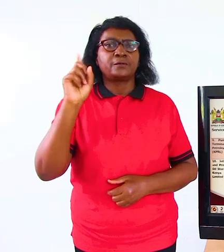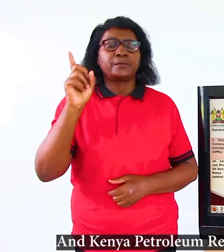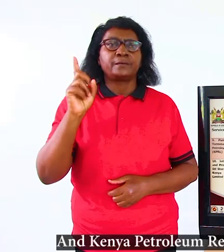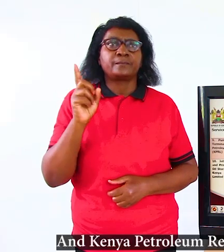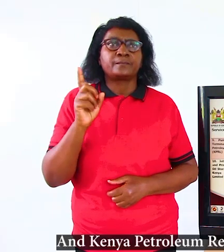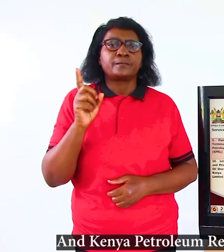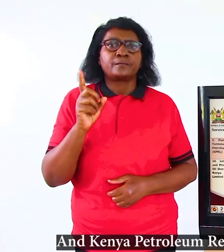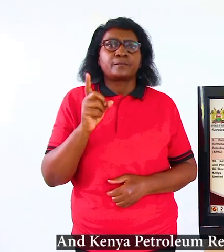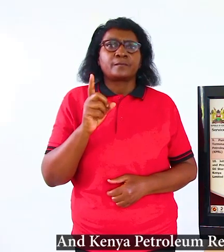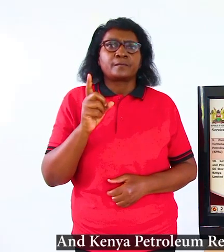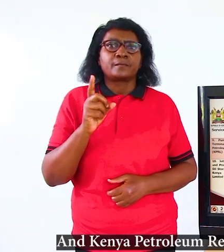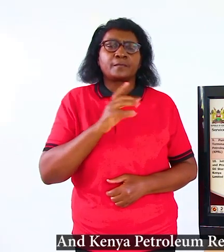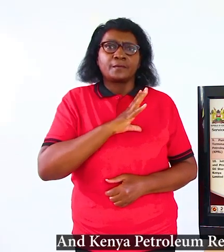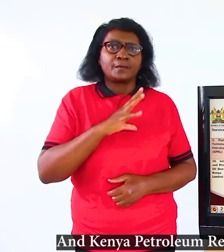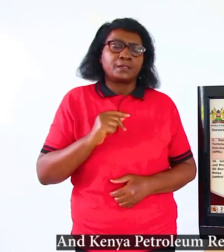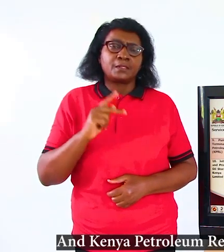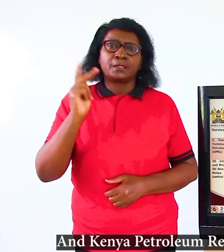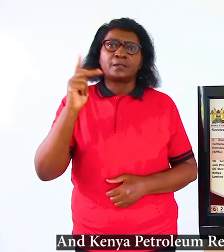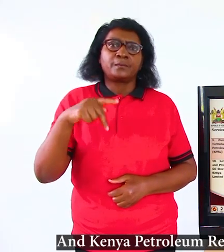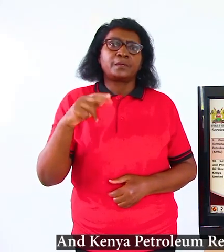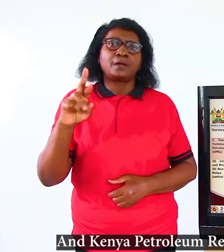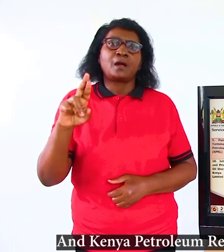and Kenya Petroleum Refineries Limited, KPRL.